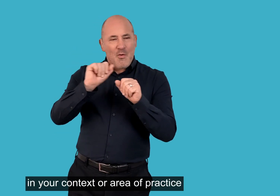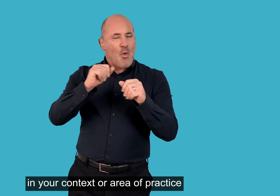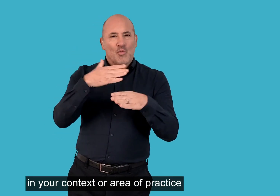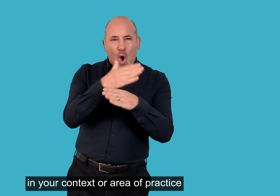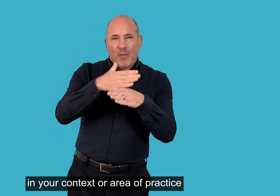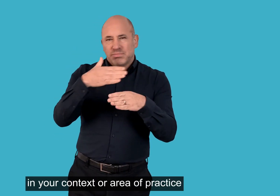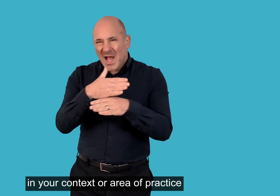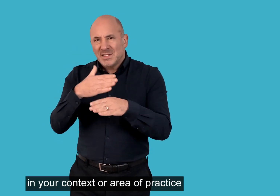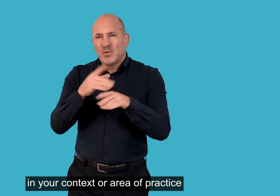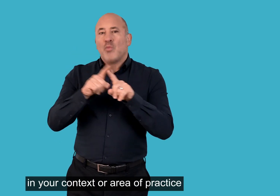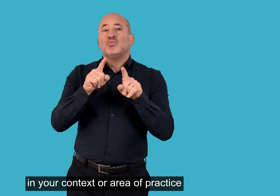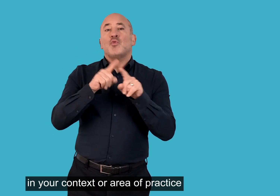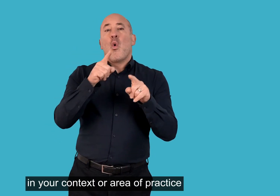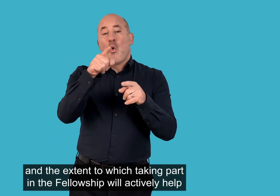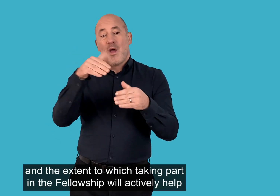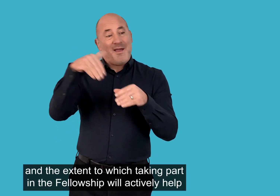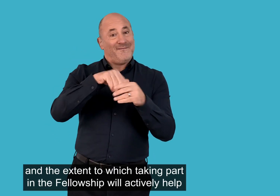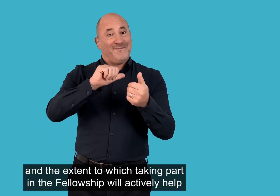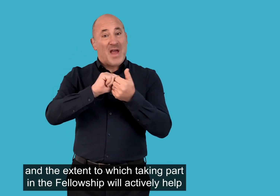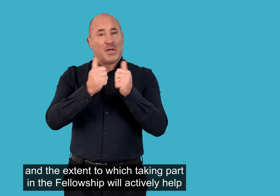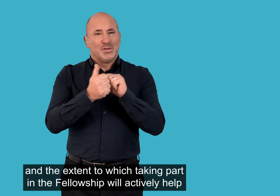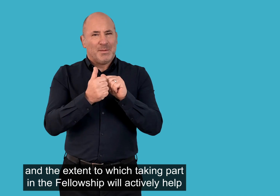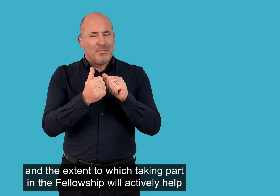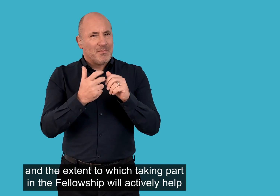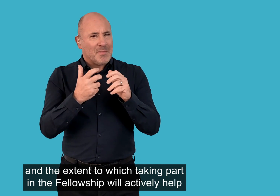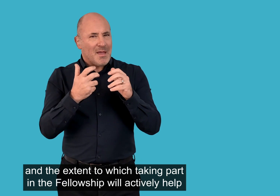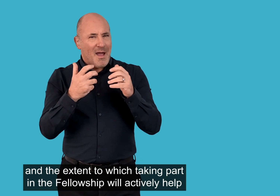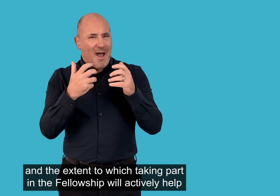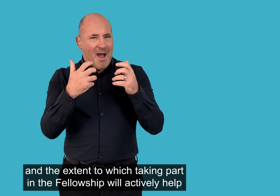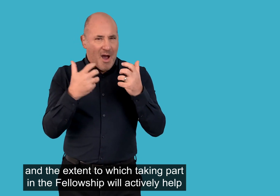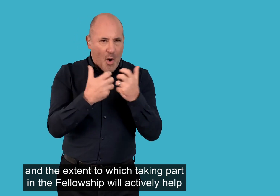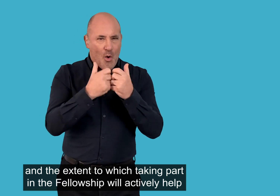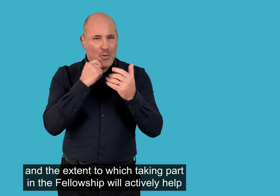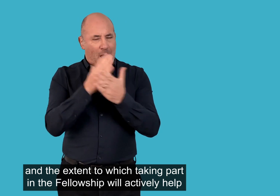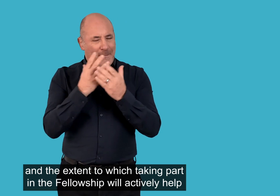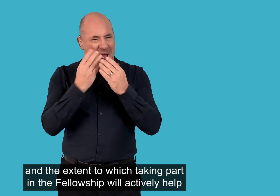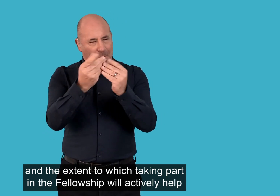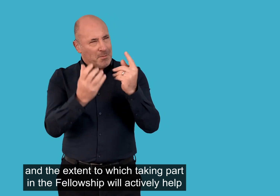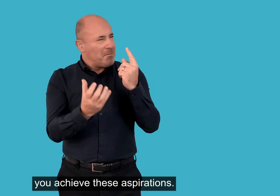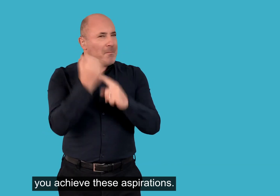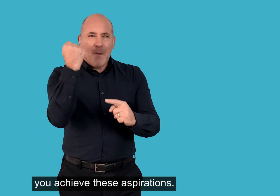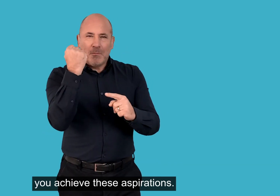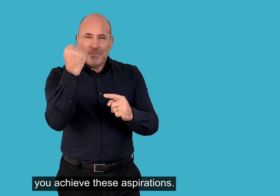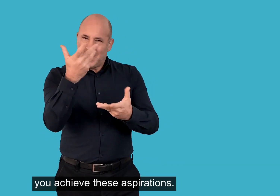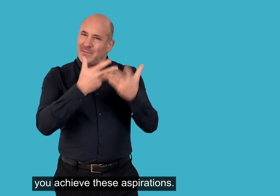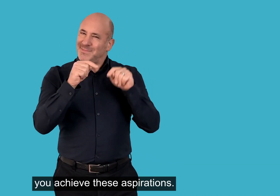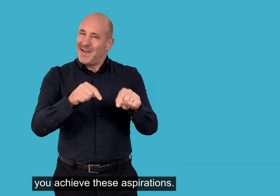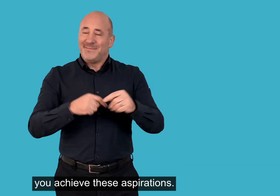your context or area of practice, and the extent to which taking part in the fellowship will actively help